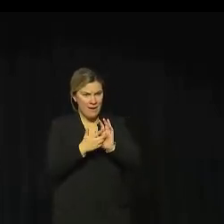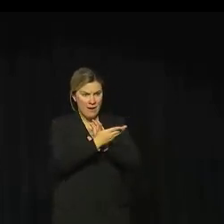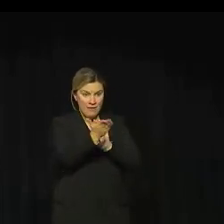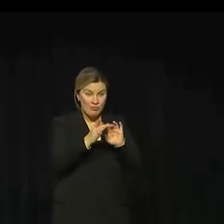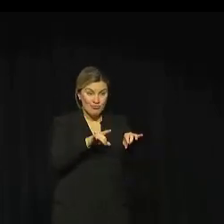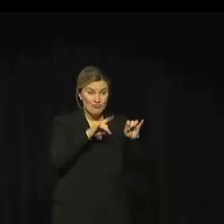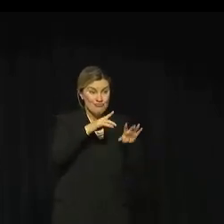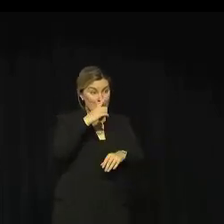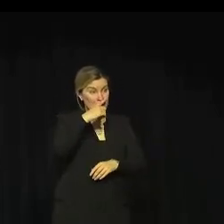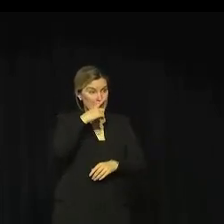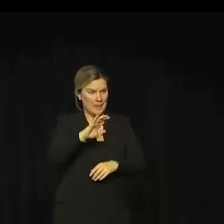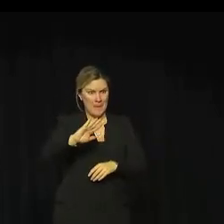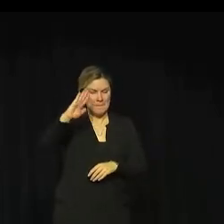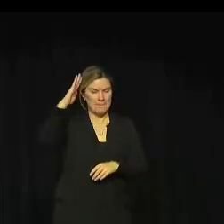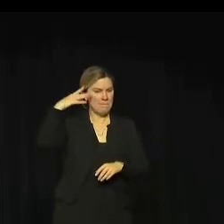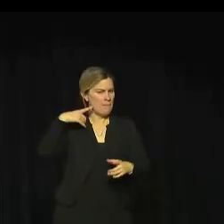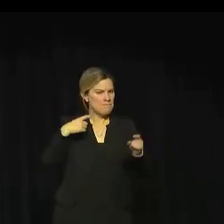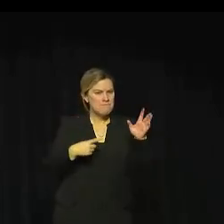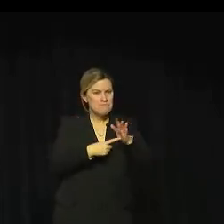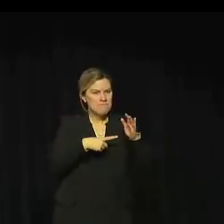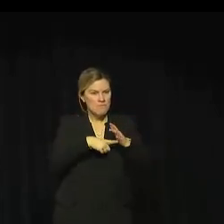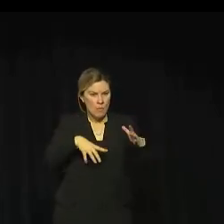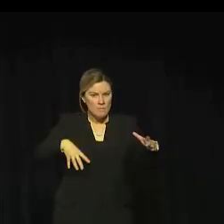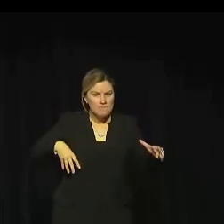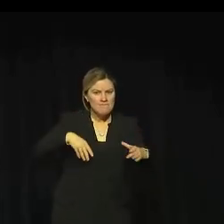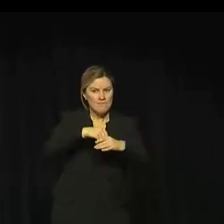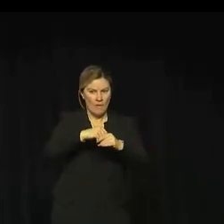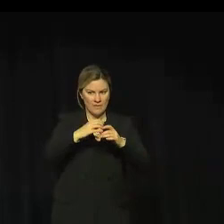very important part in its formulation.